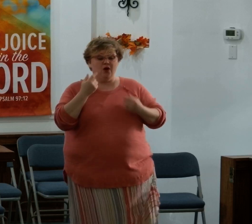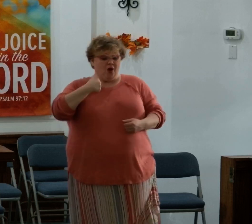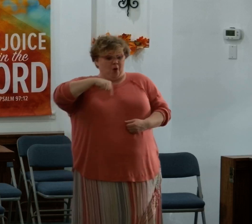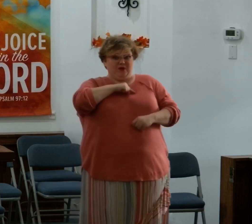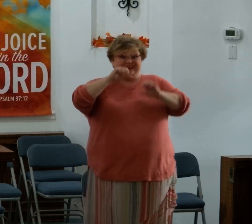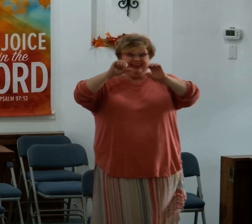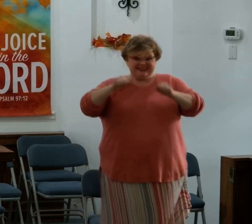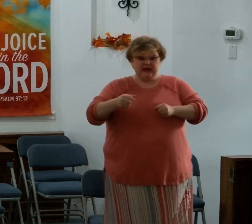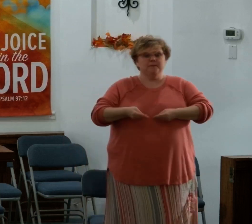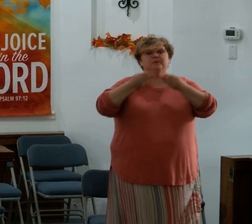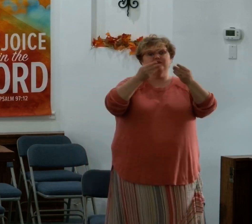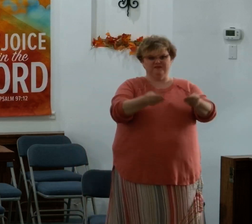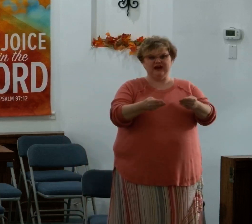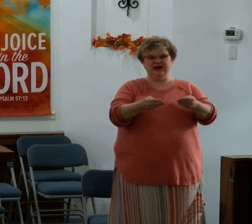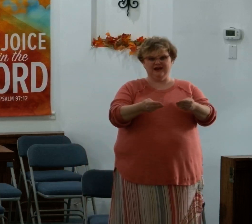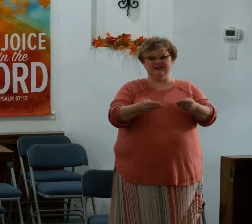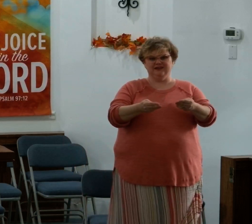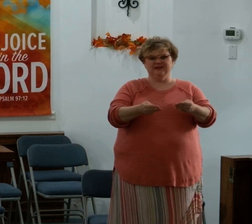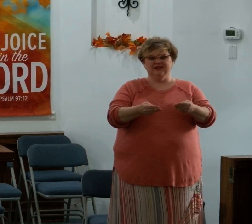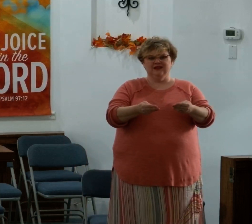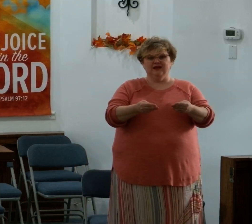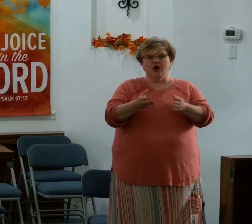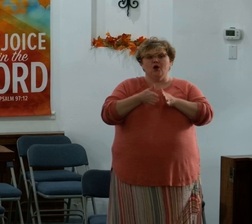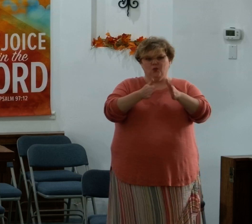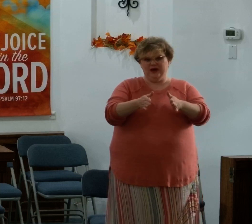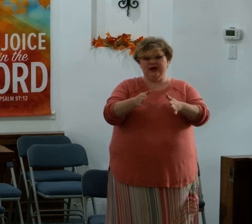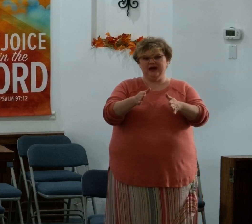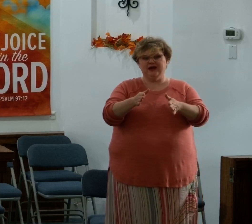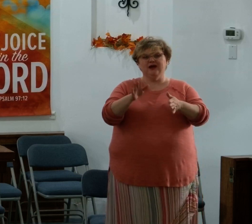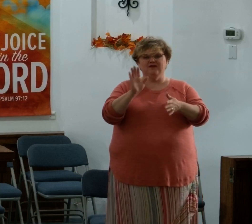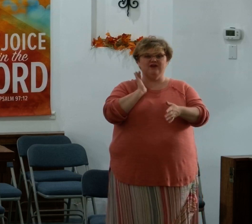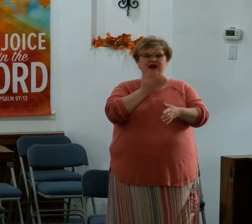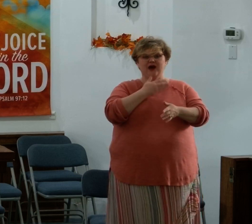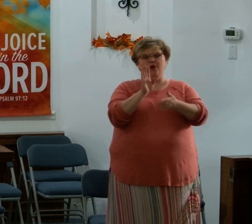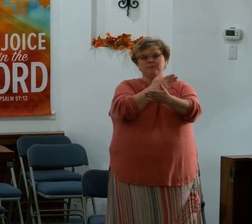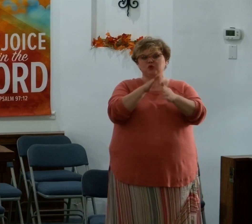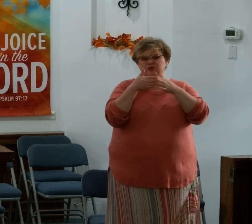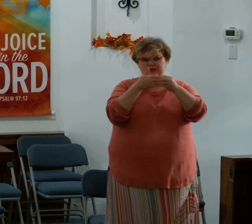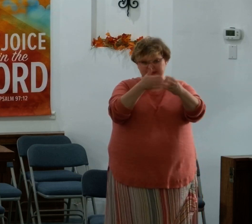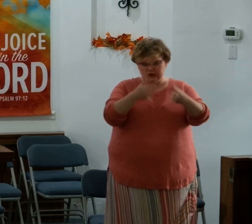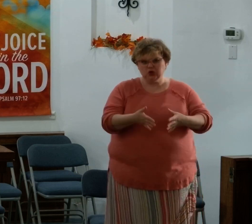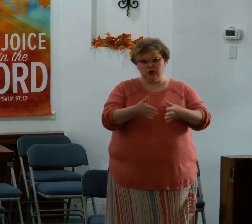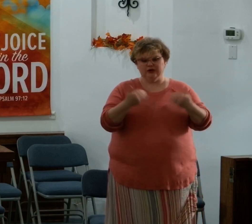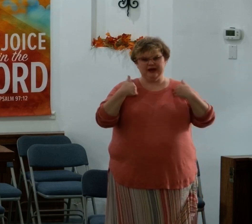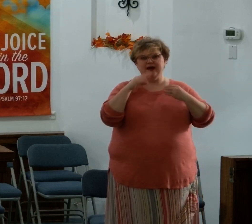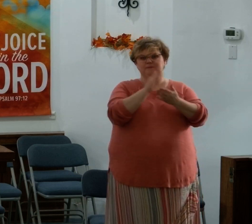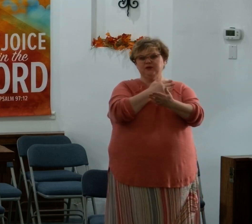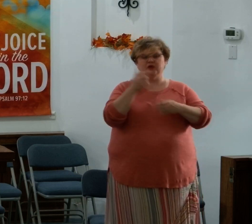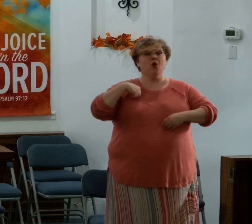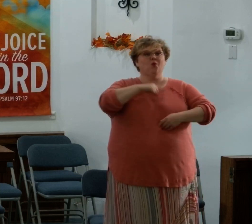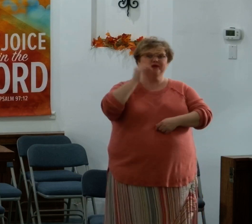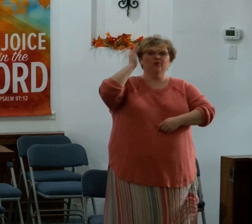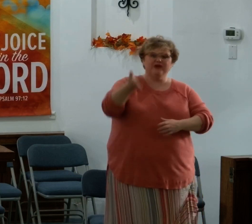for our minister of music to lead us in quality music as we worship the Lord in music. We will once